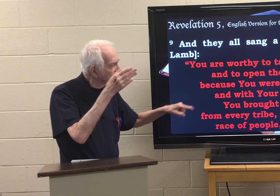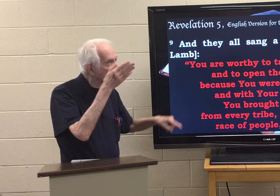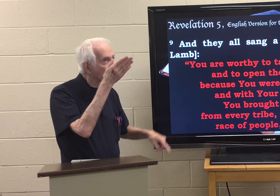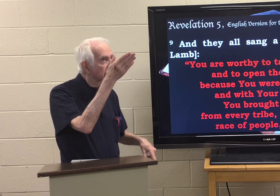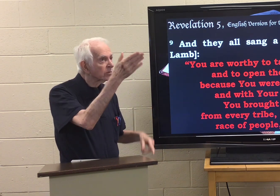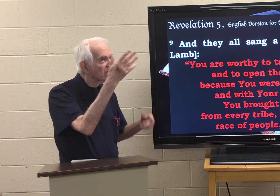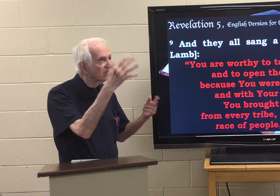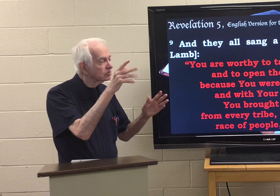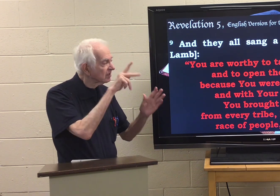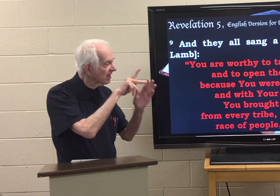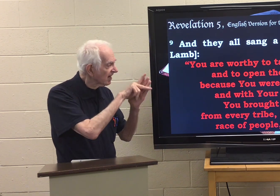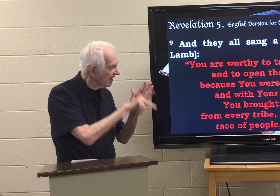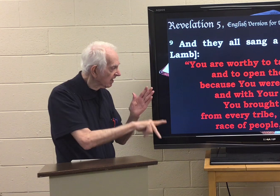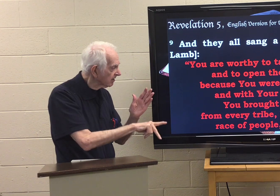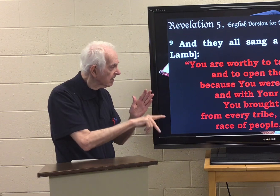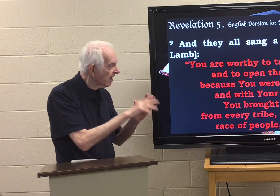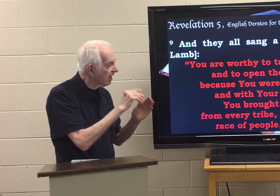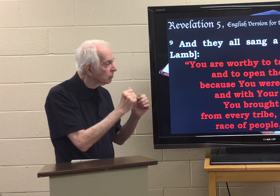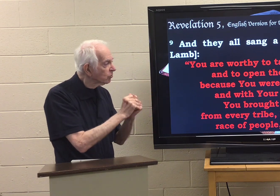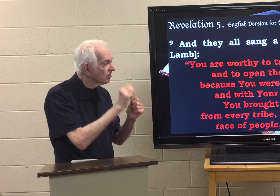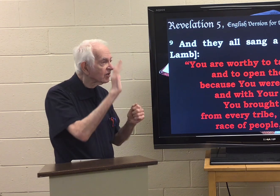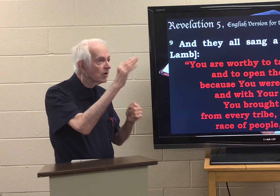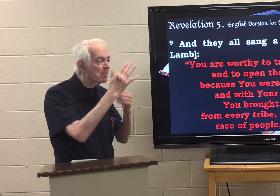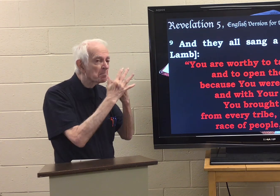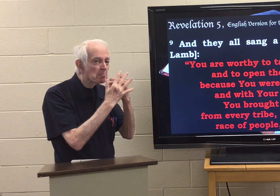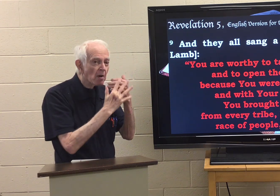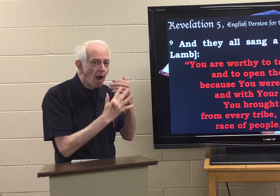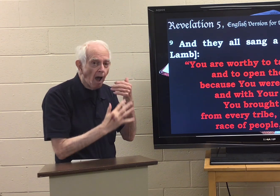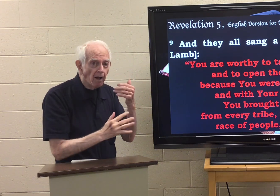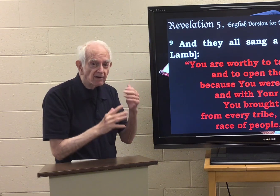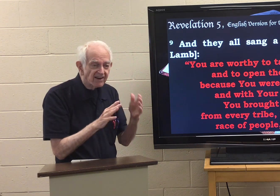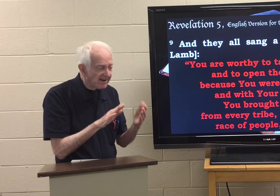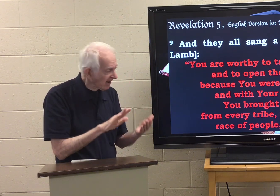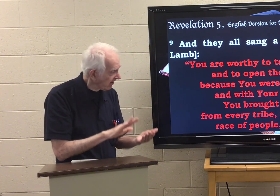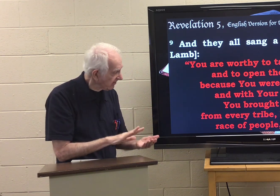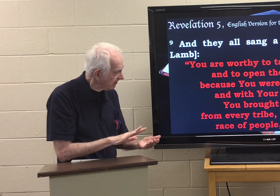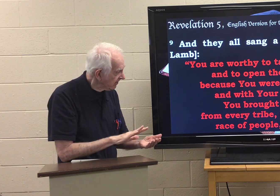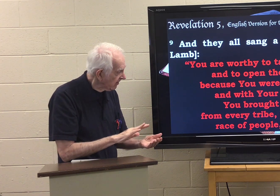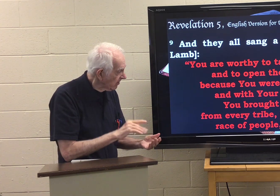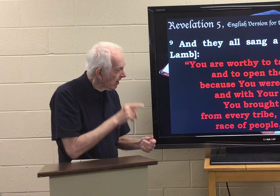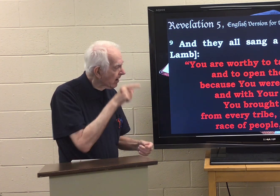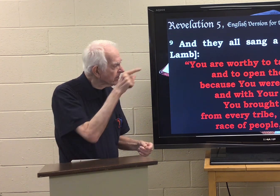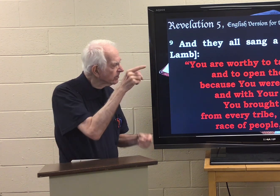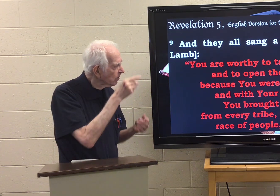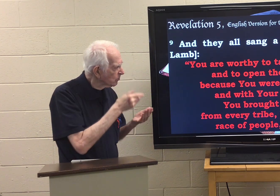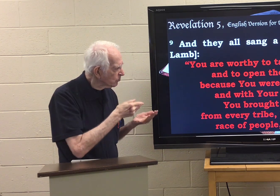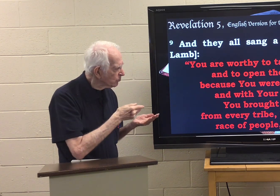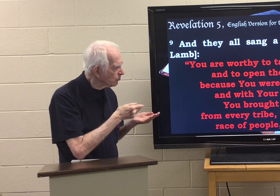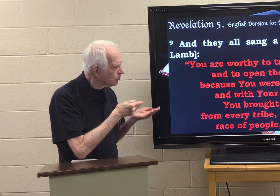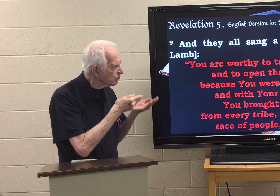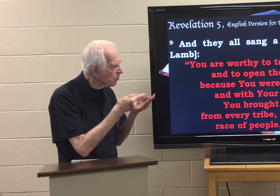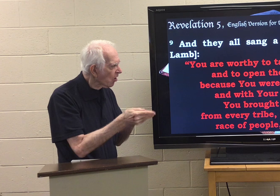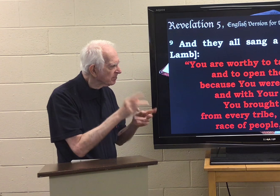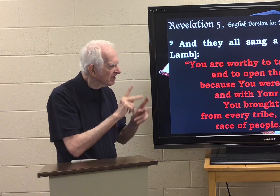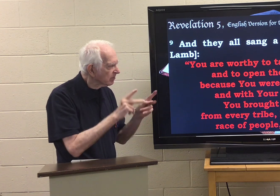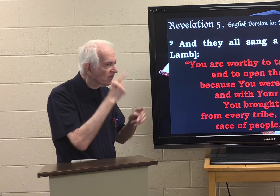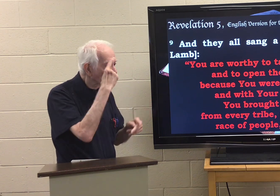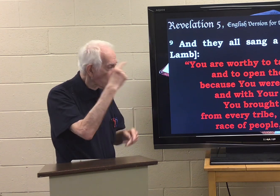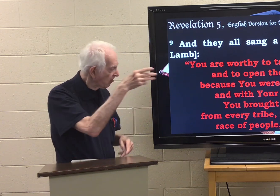because you were killed, and with your blood, meaning death, you brought people